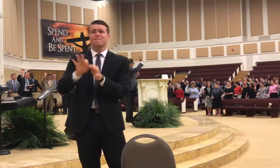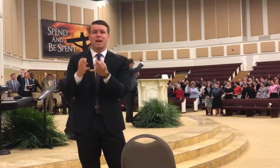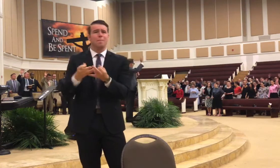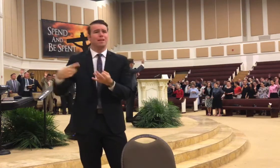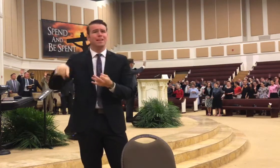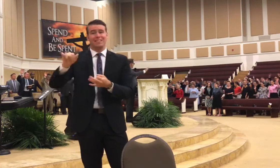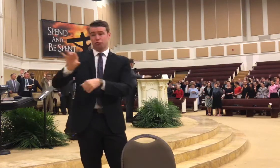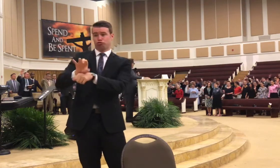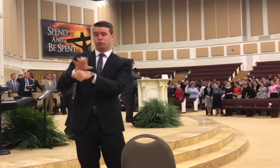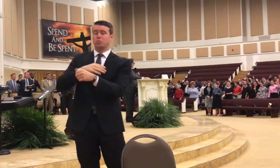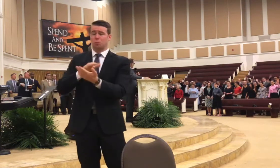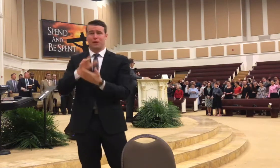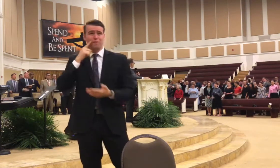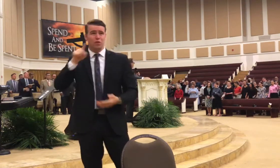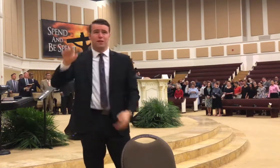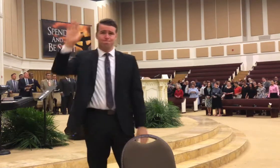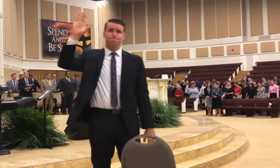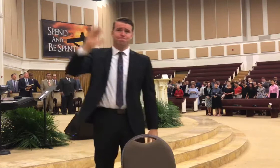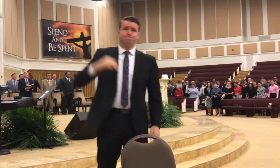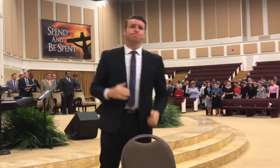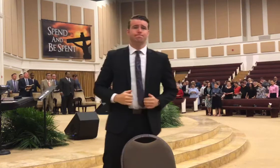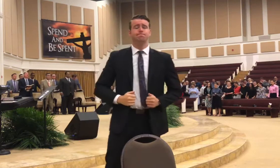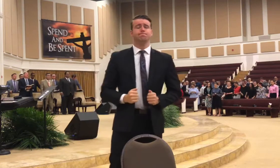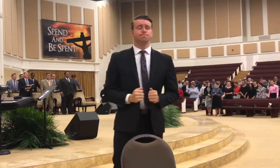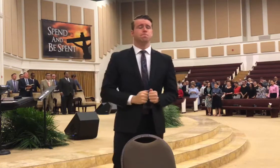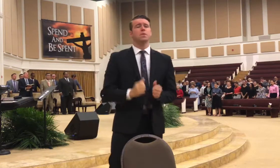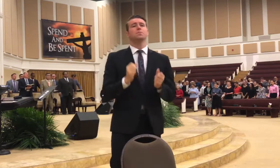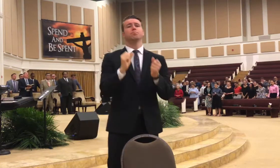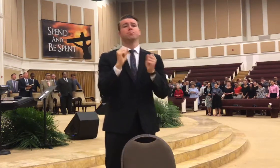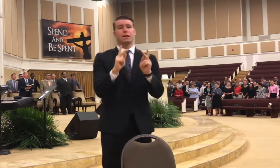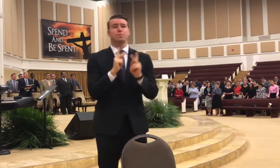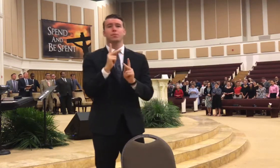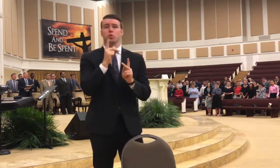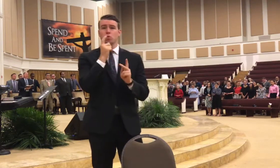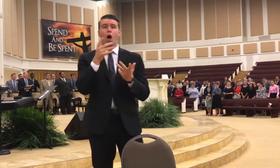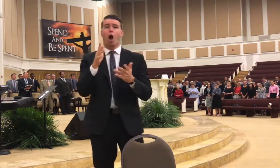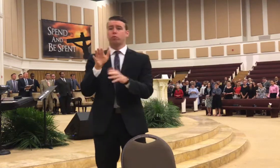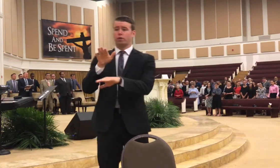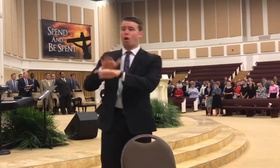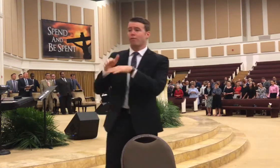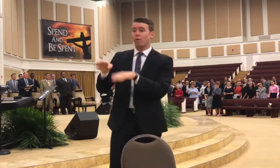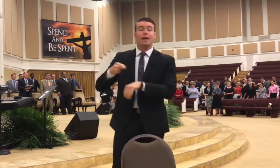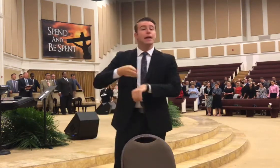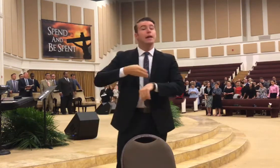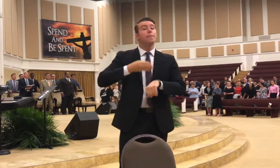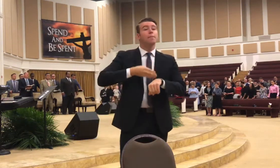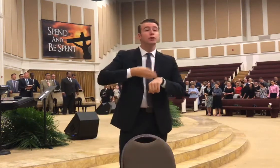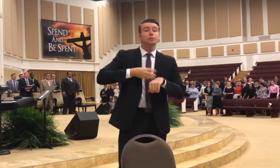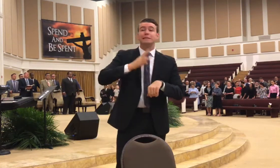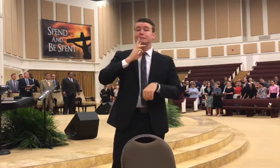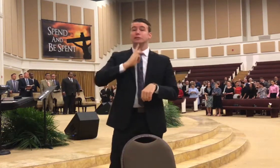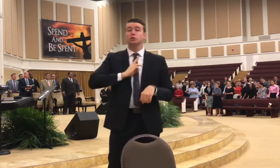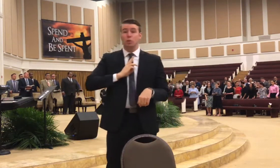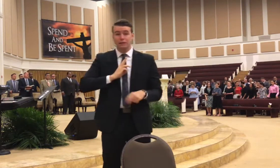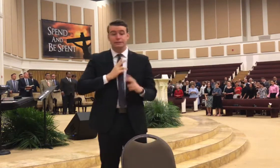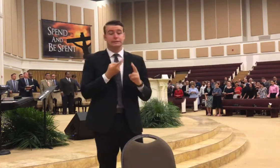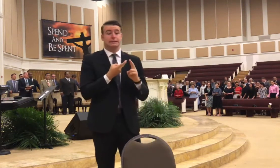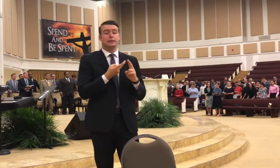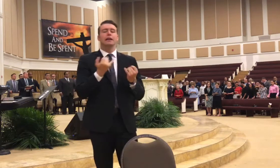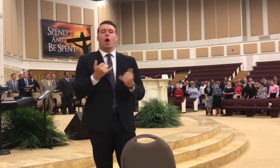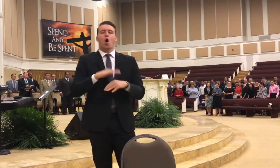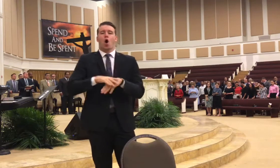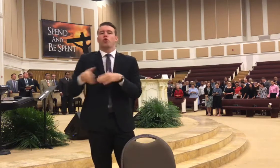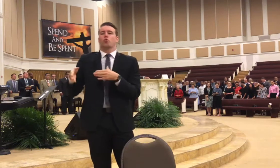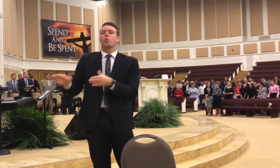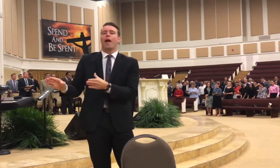family in that church in this time of need? Amen. Many people are already en route. Bishop and Sister Wilson on their